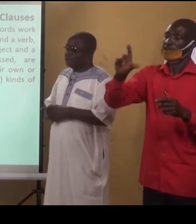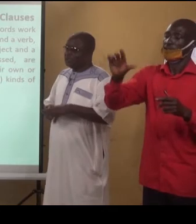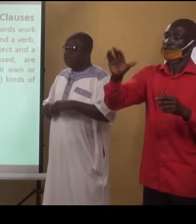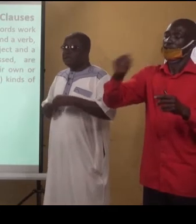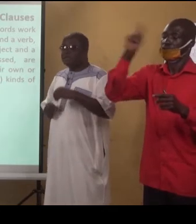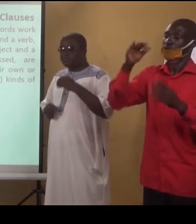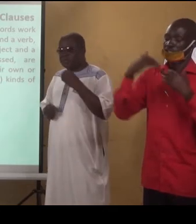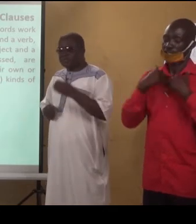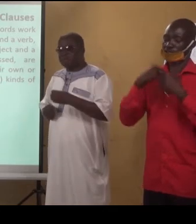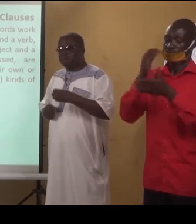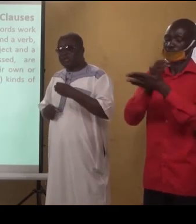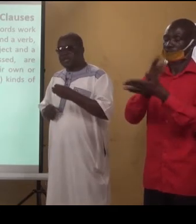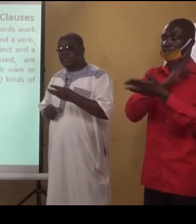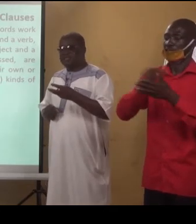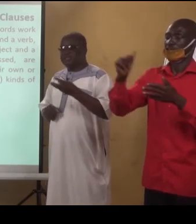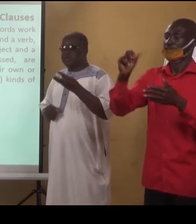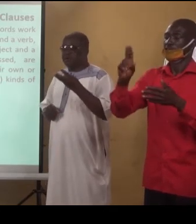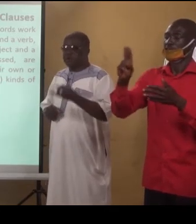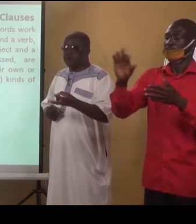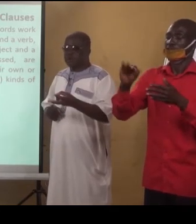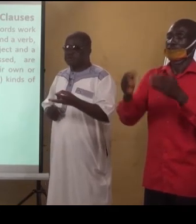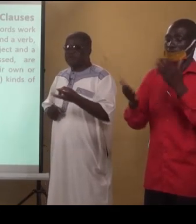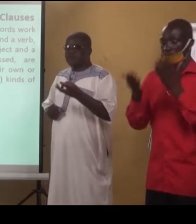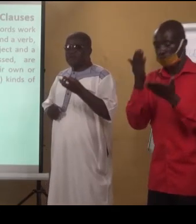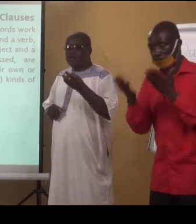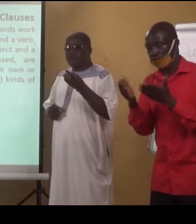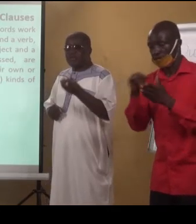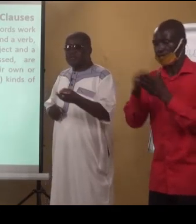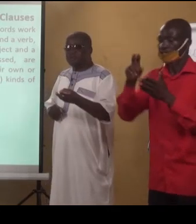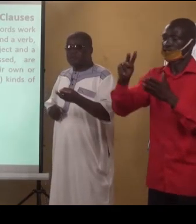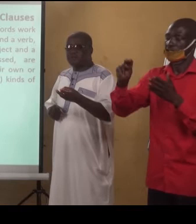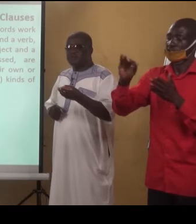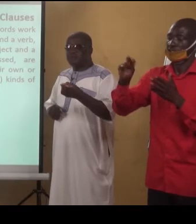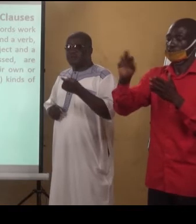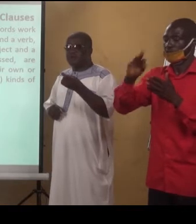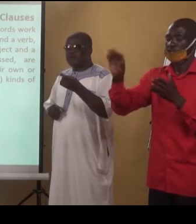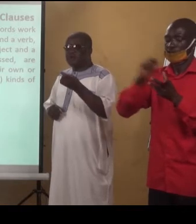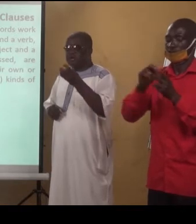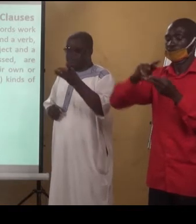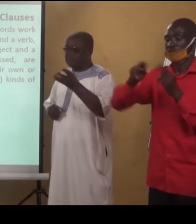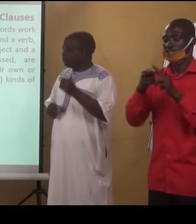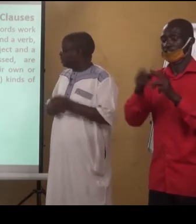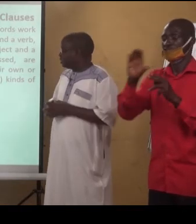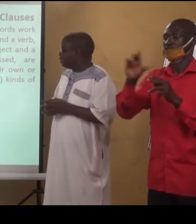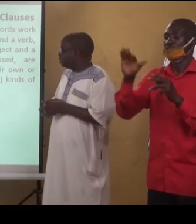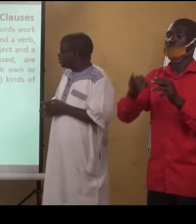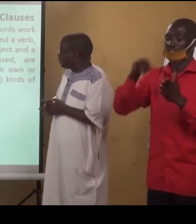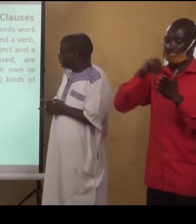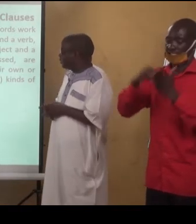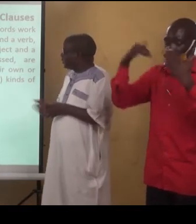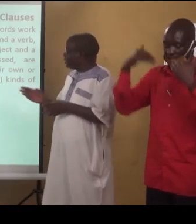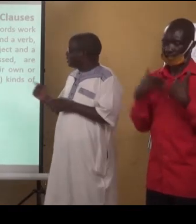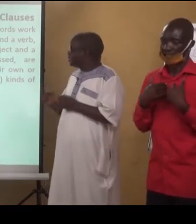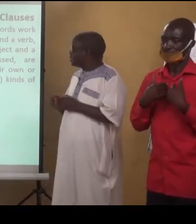verb, irrespective of whether it is a nominal clause, a relative clause, or an adverbial